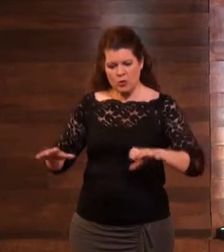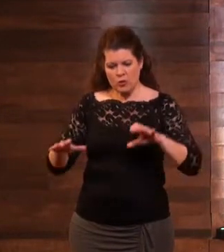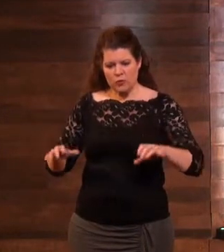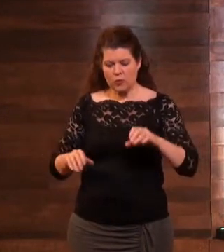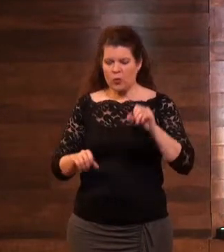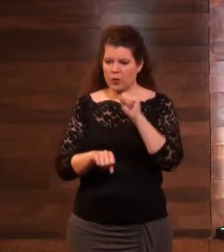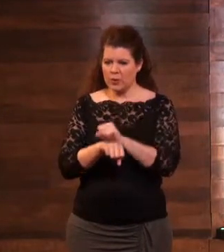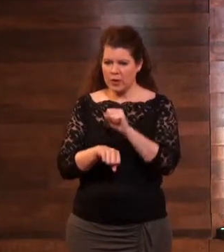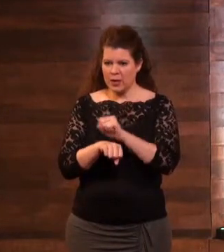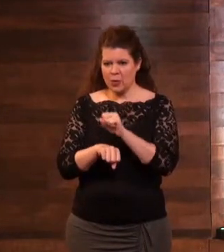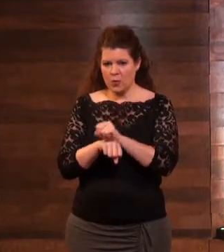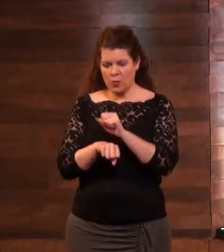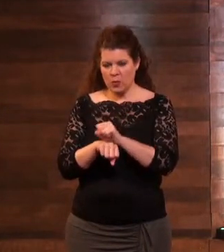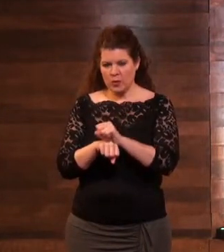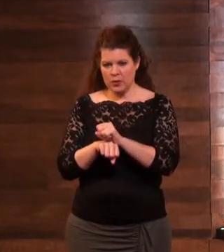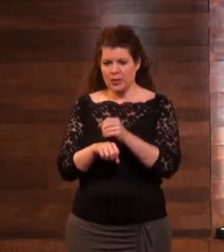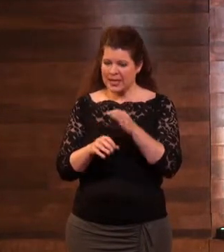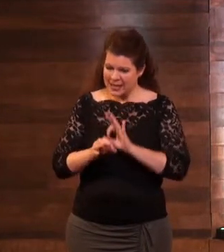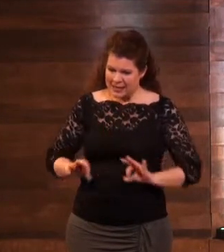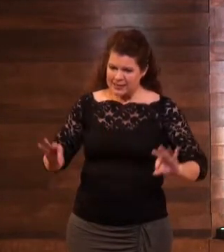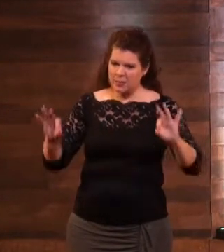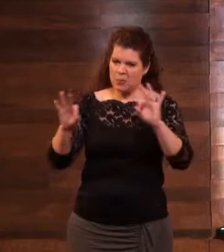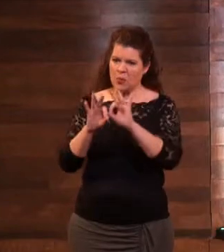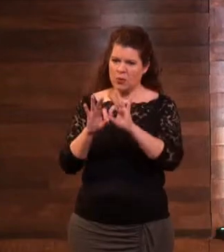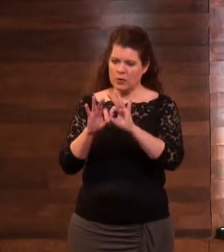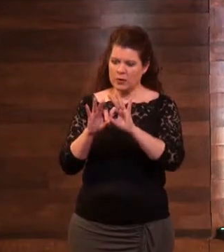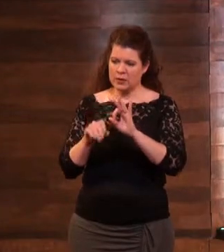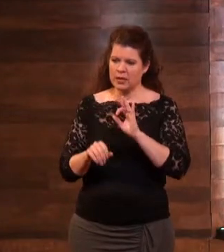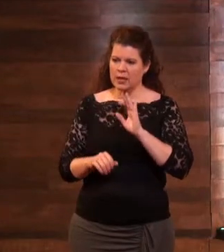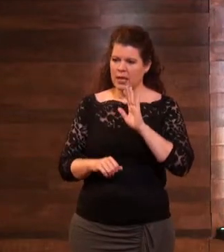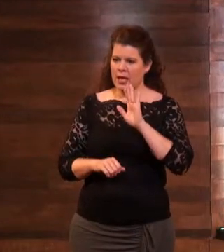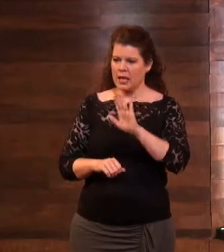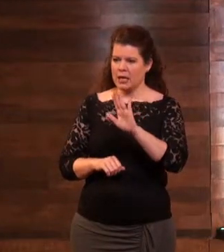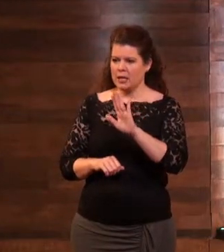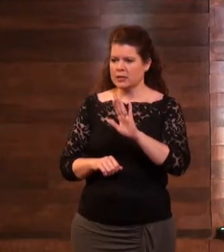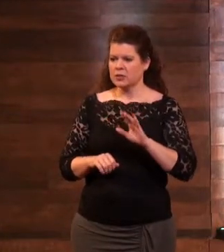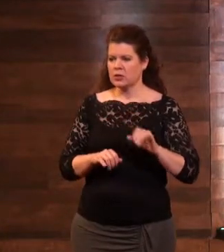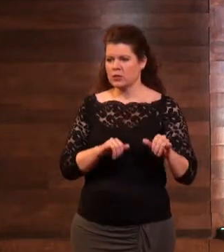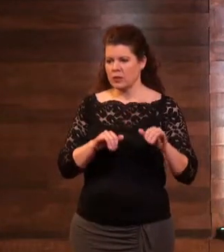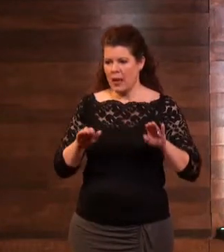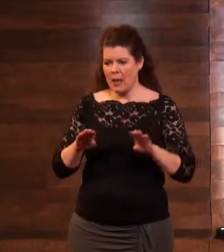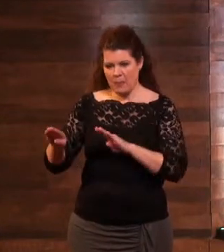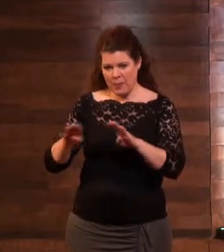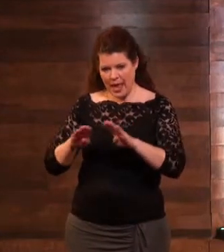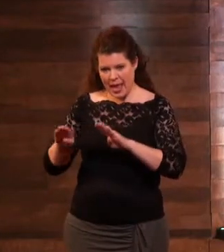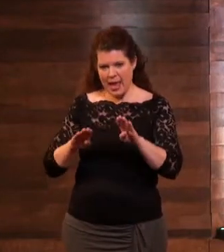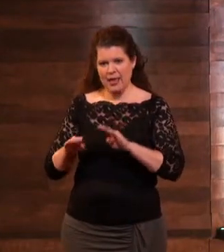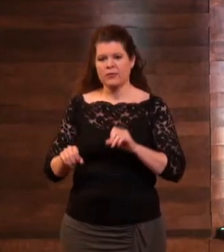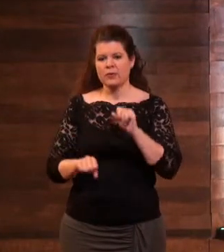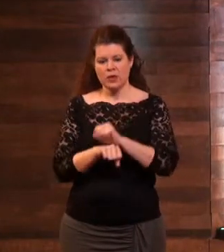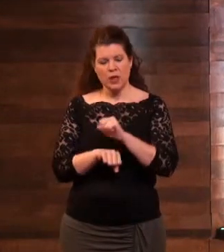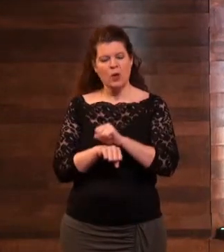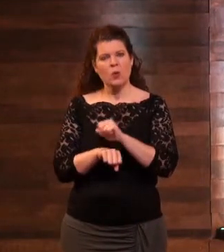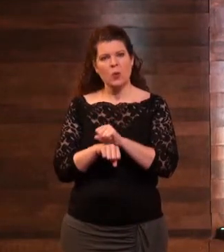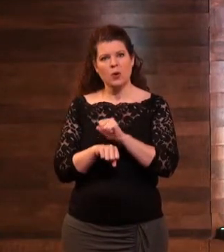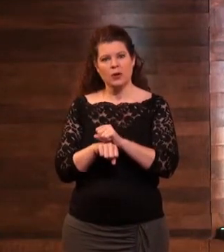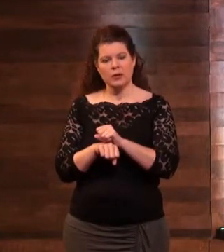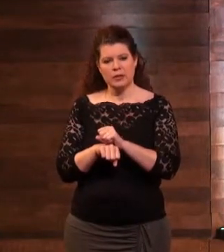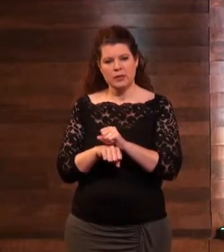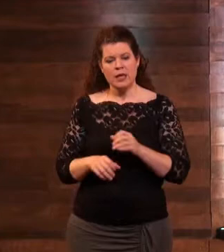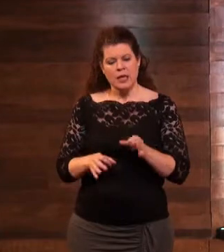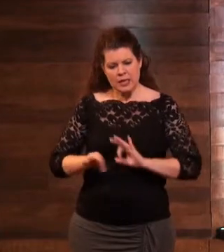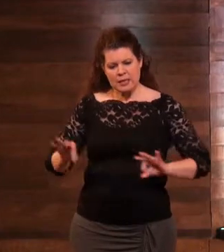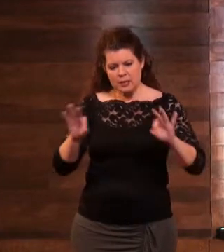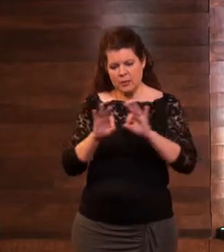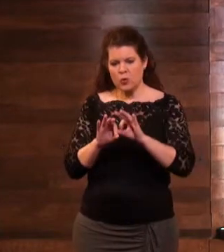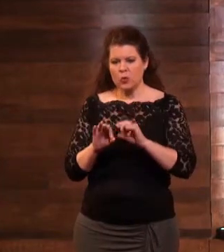as important as how you behave at work. Displaying Christian values and morals is great. It's just as important to not